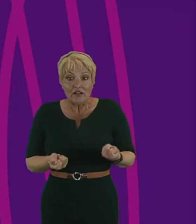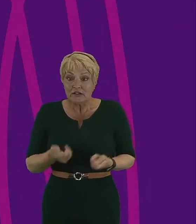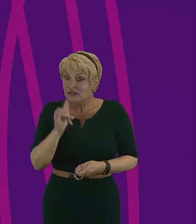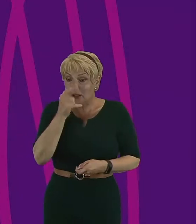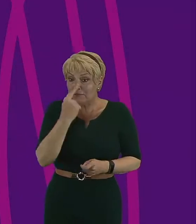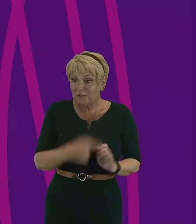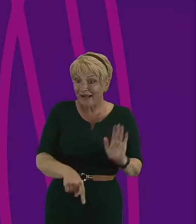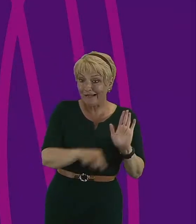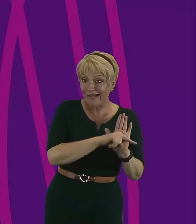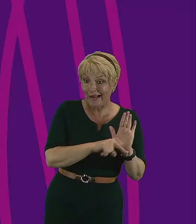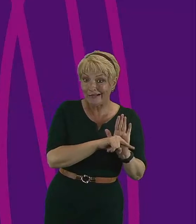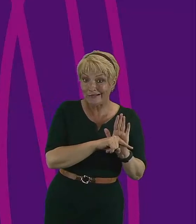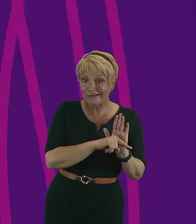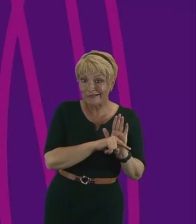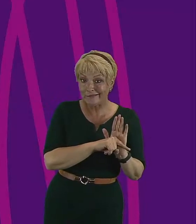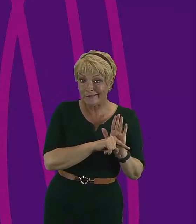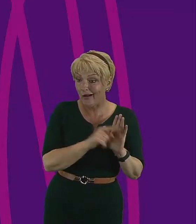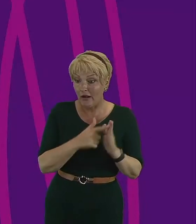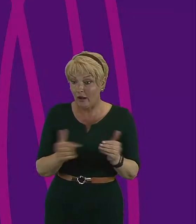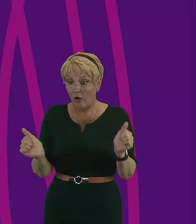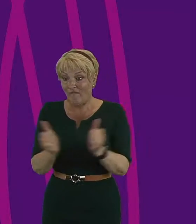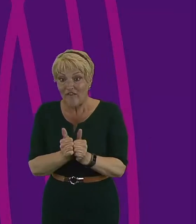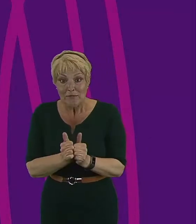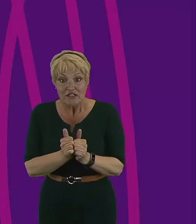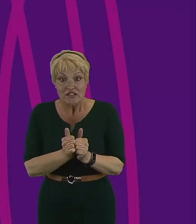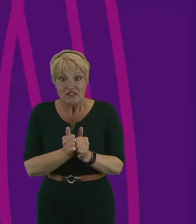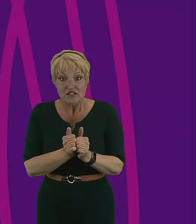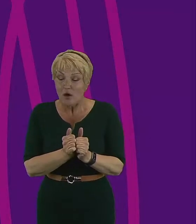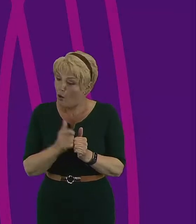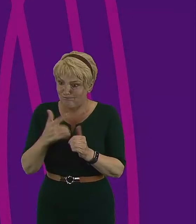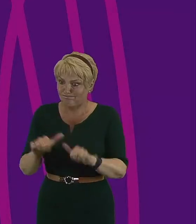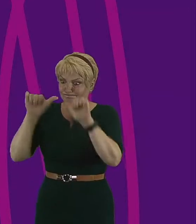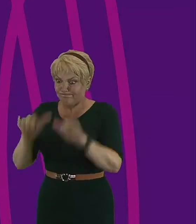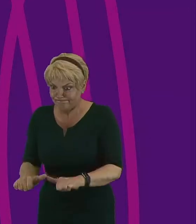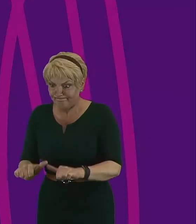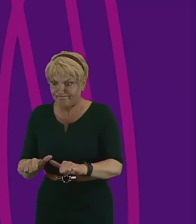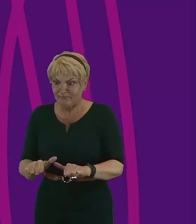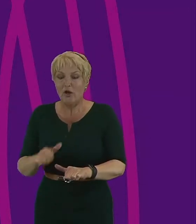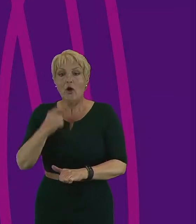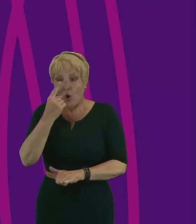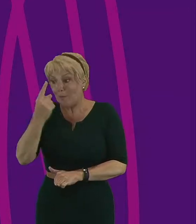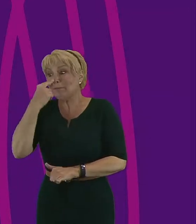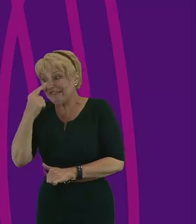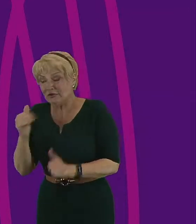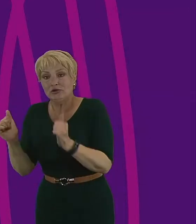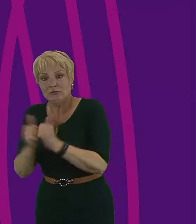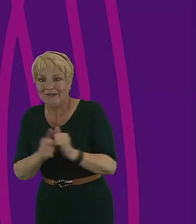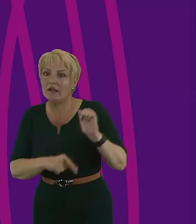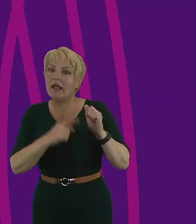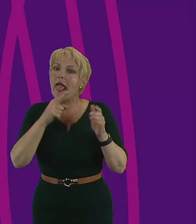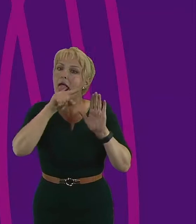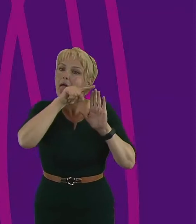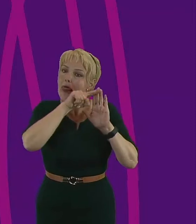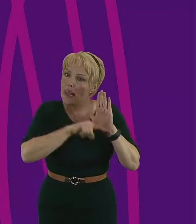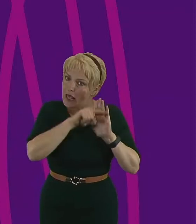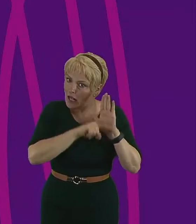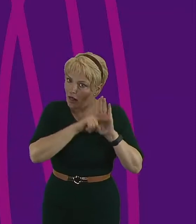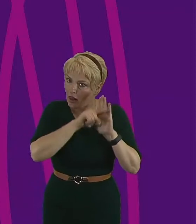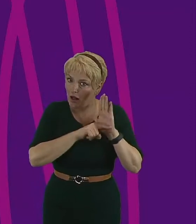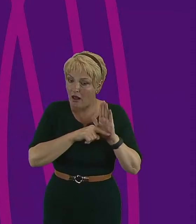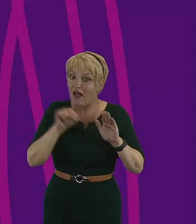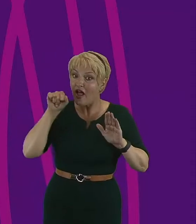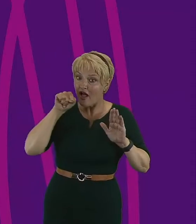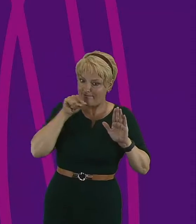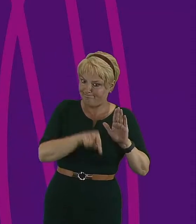negative instrument, an affirmative instrument, a super affirmative instrument, and a made affirmative instrument. Now, all of those have their own